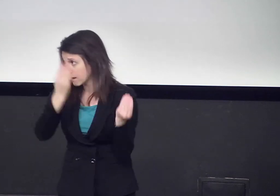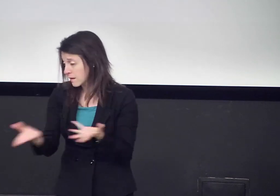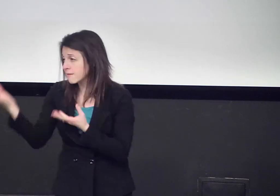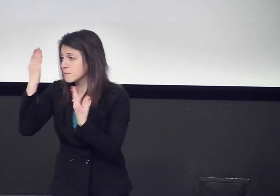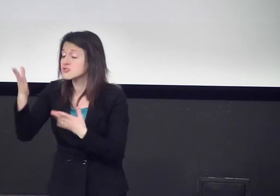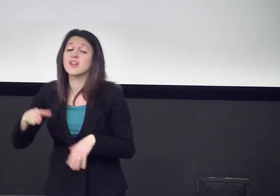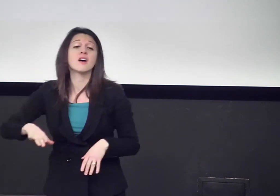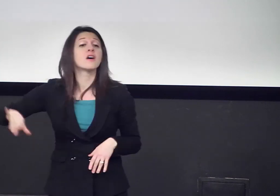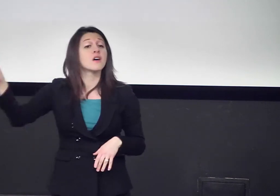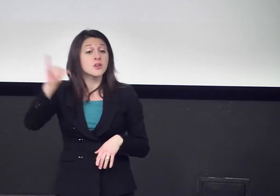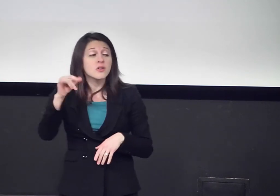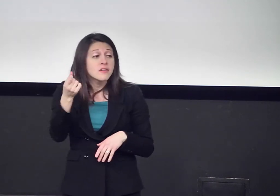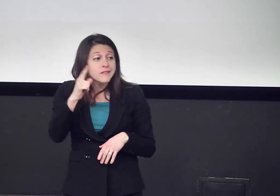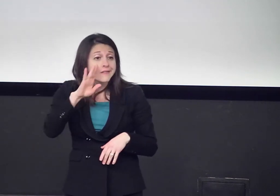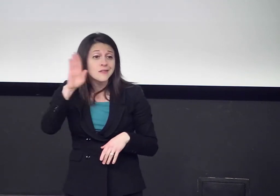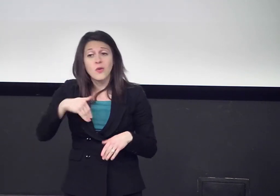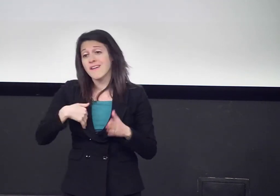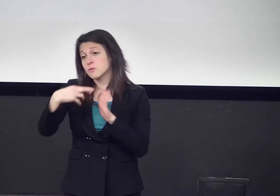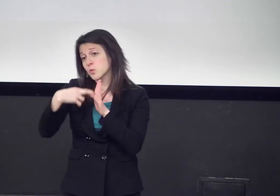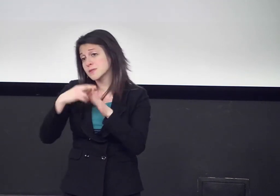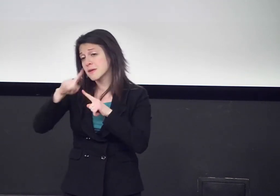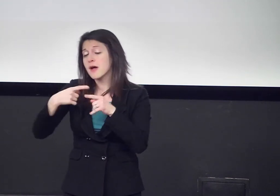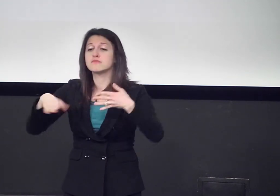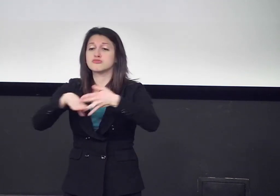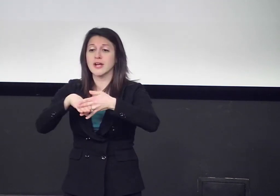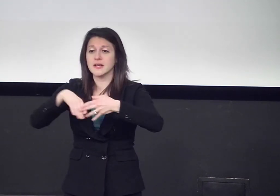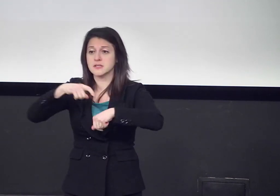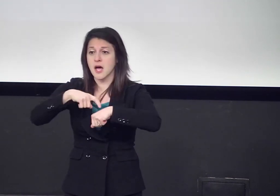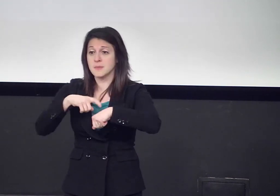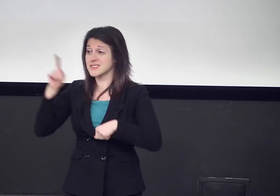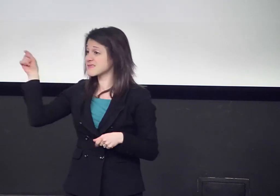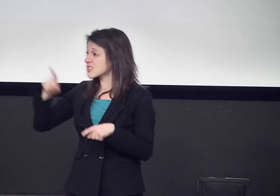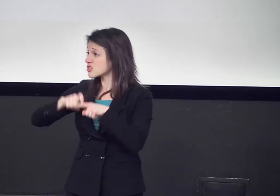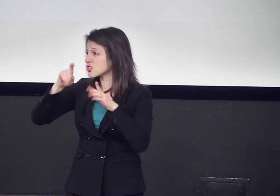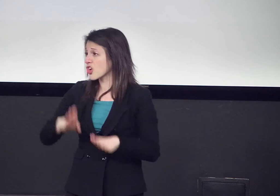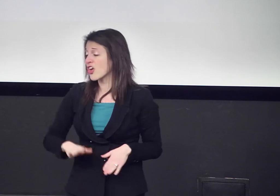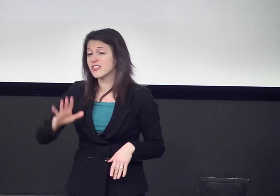caller, they still felt the need to relay information to 911.